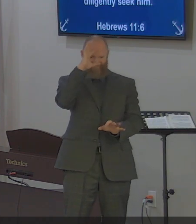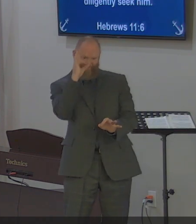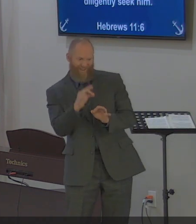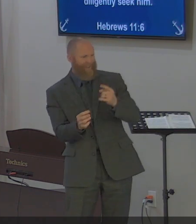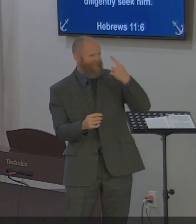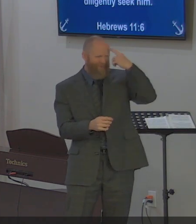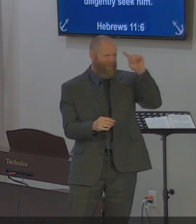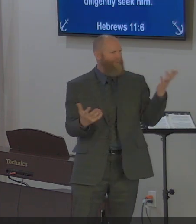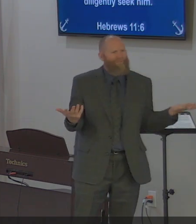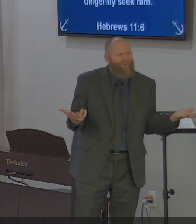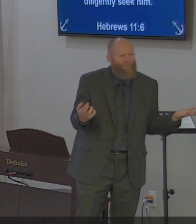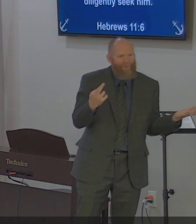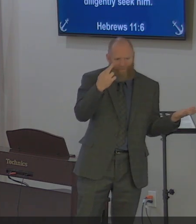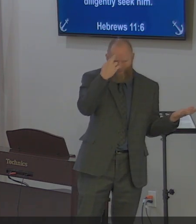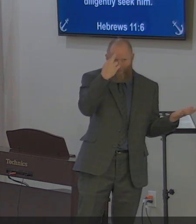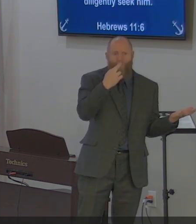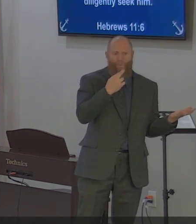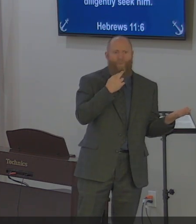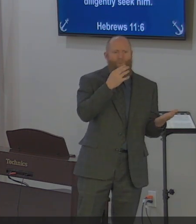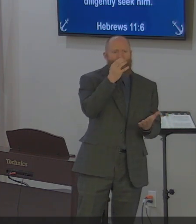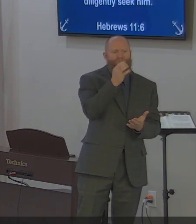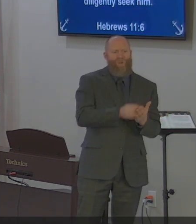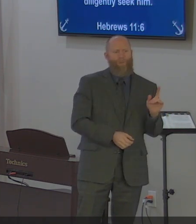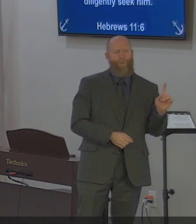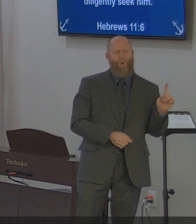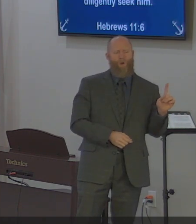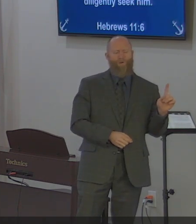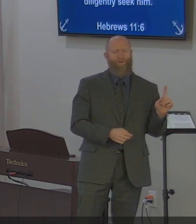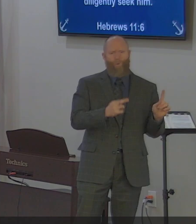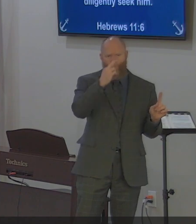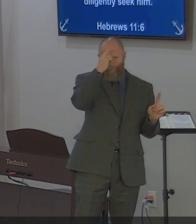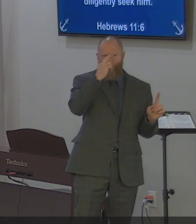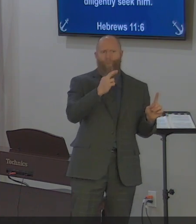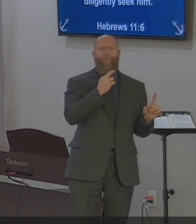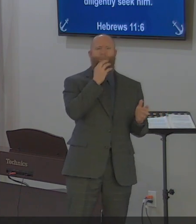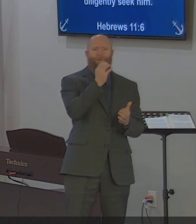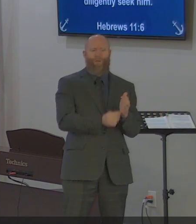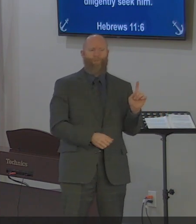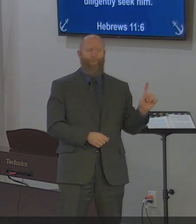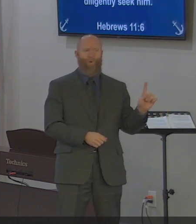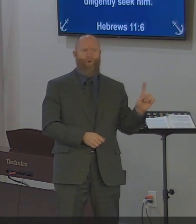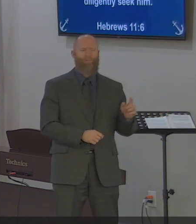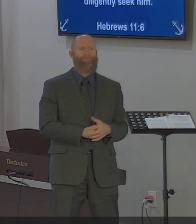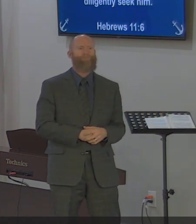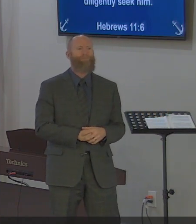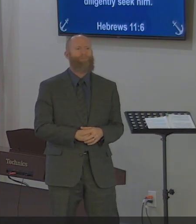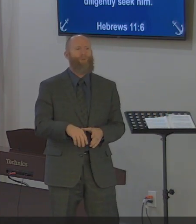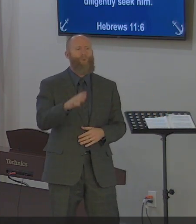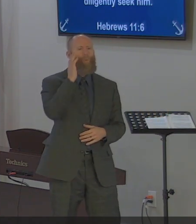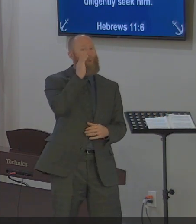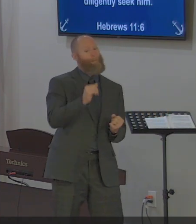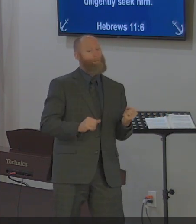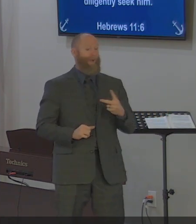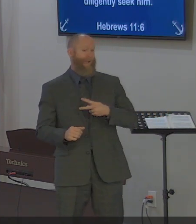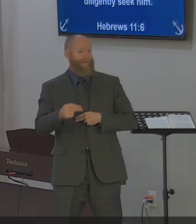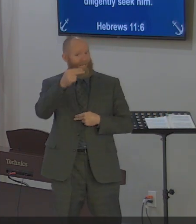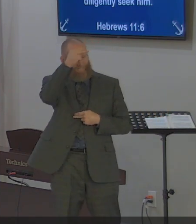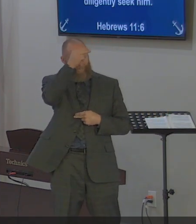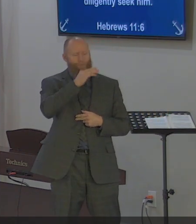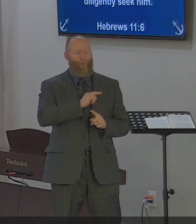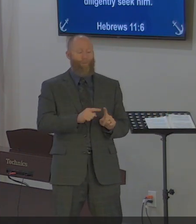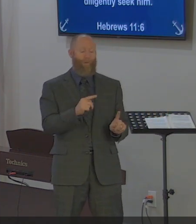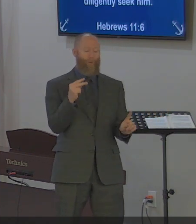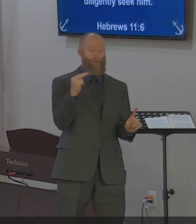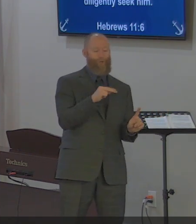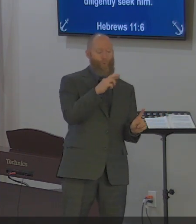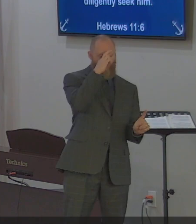Romans chapter 1, if you would real quick, keep your place in Hebrews 11. Look at Romans chapter 1, and I believe it's verse